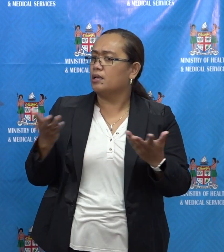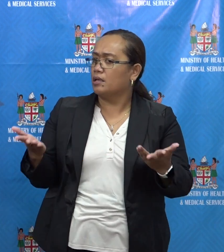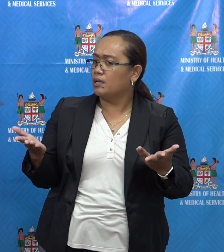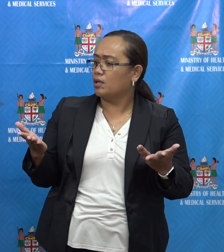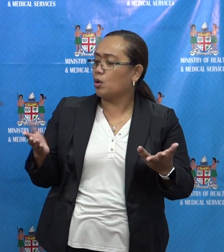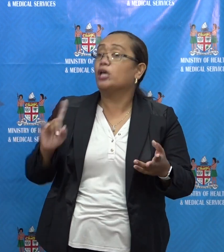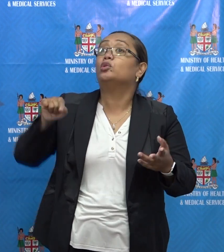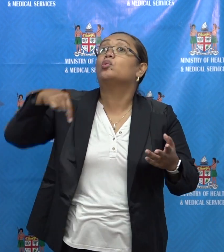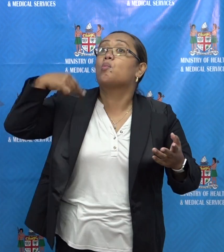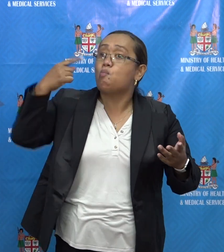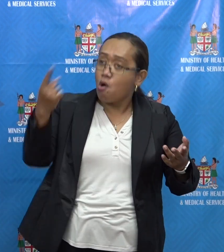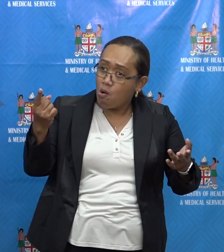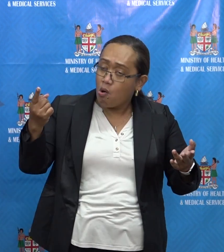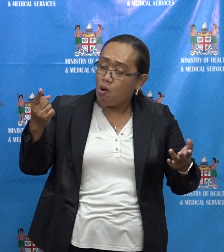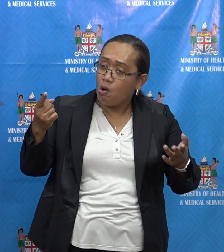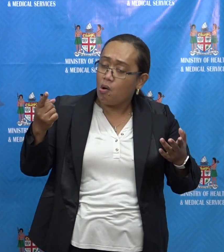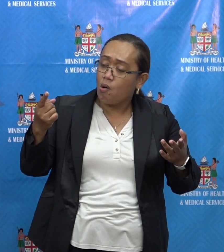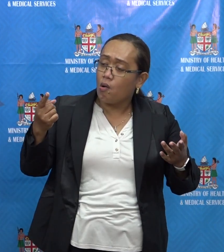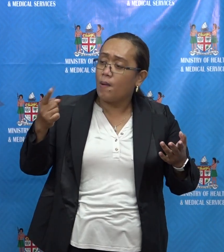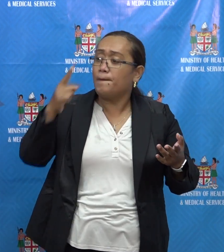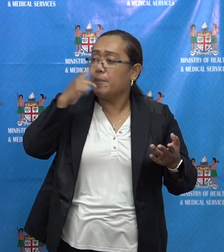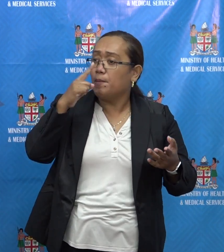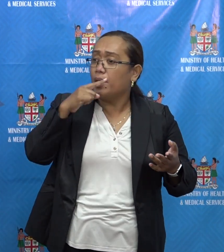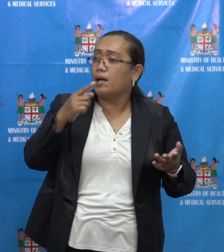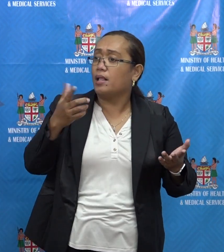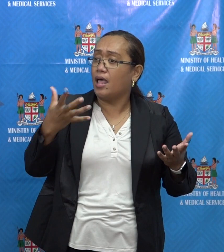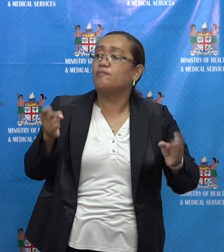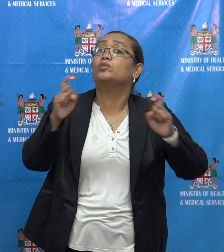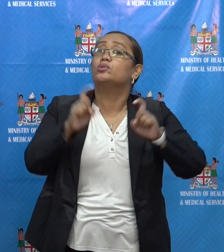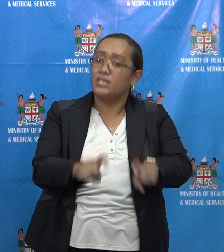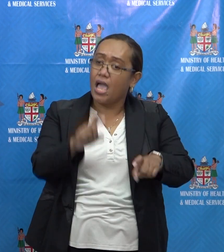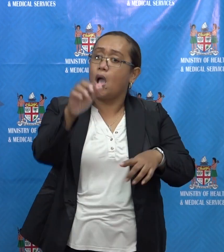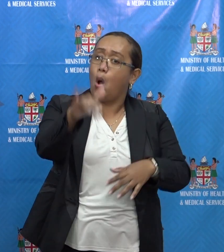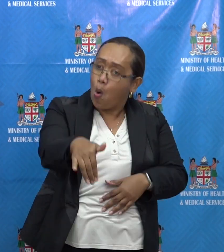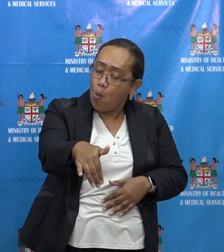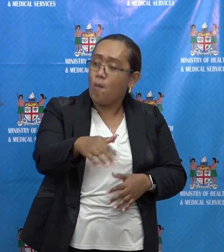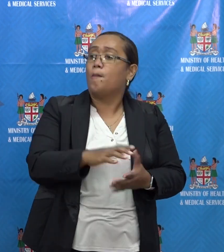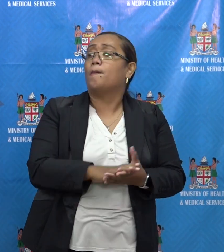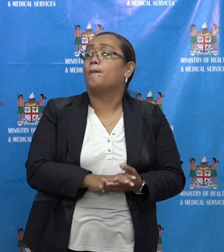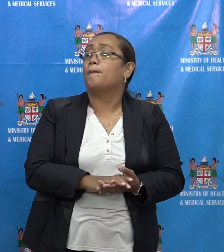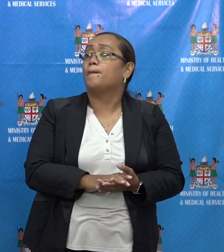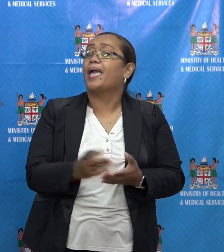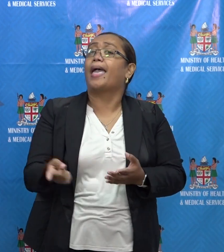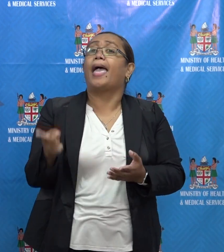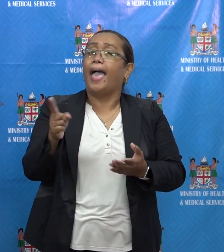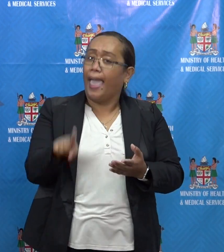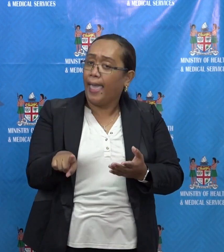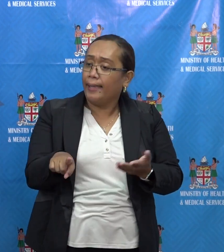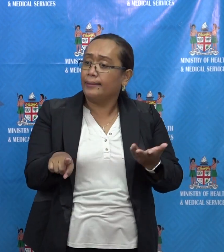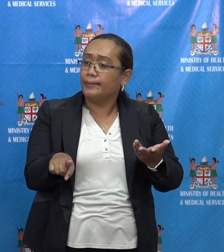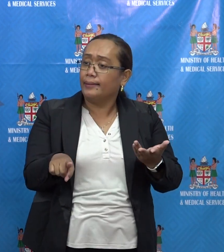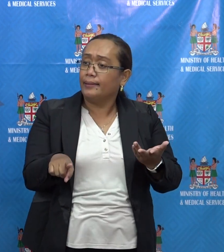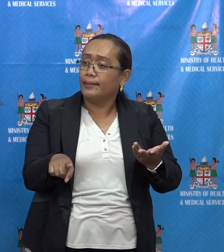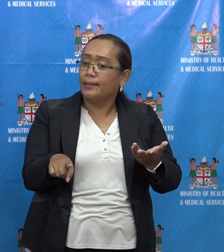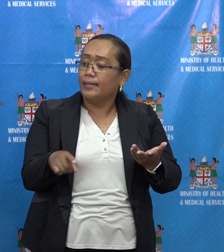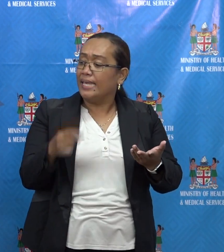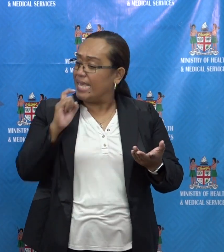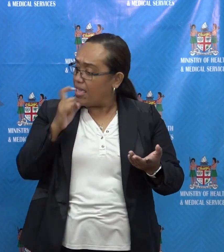since tomorrow, people have to stay home, and if they need to